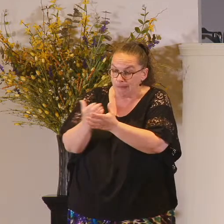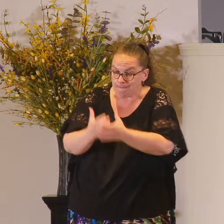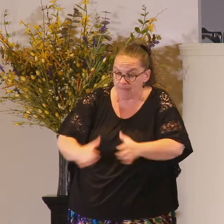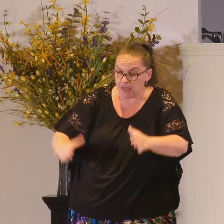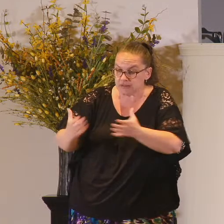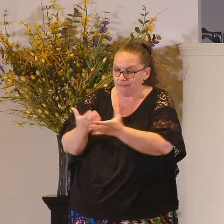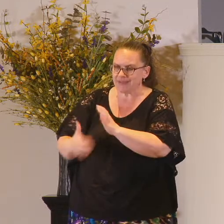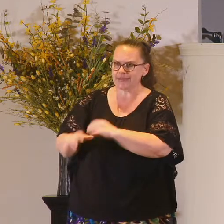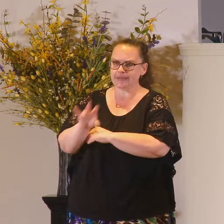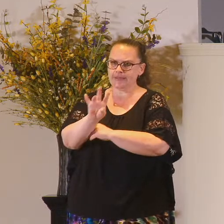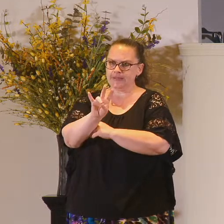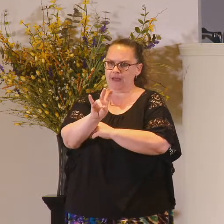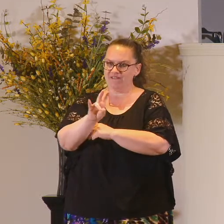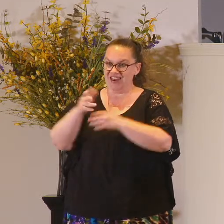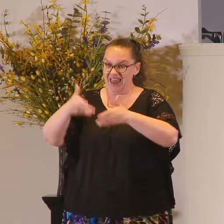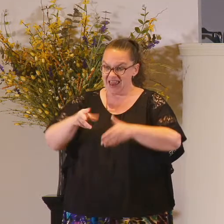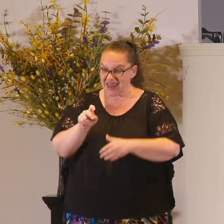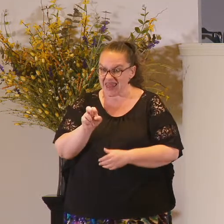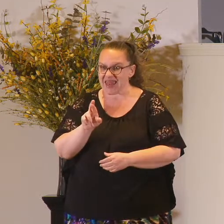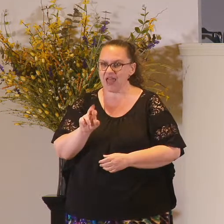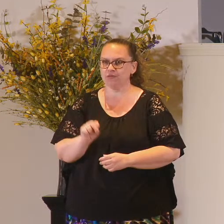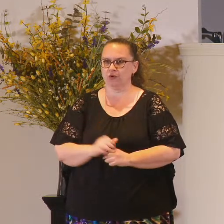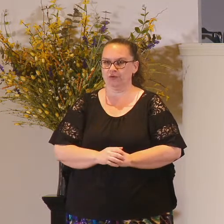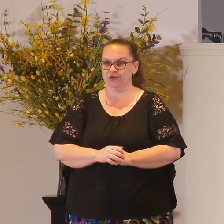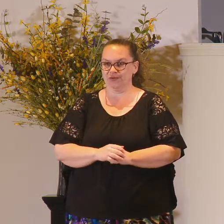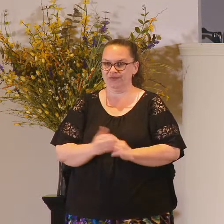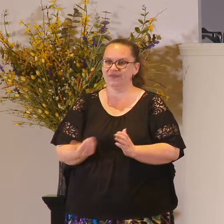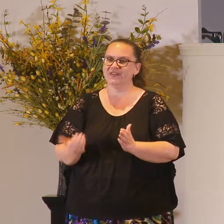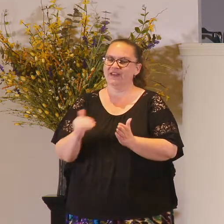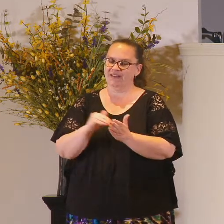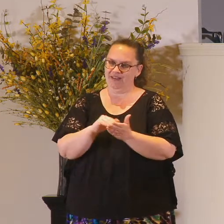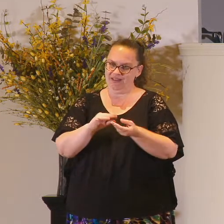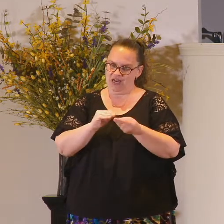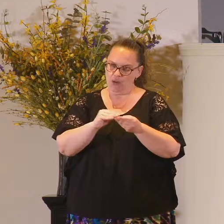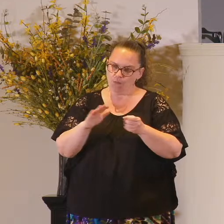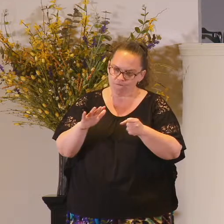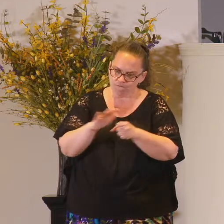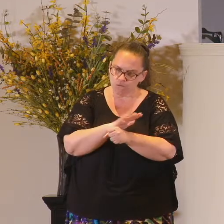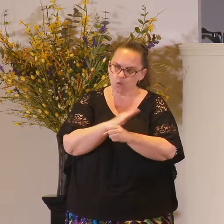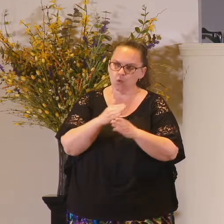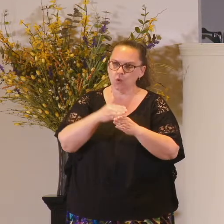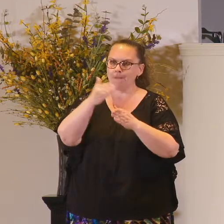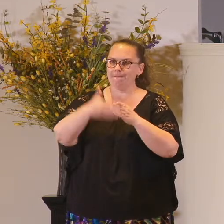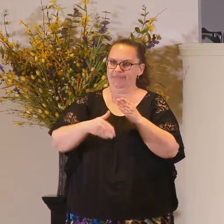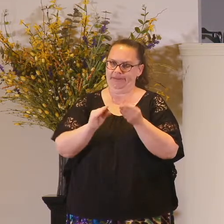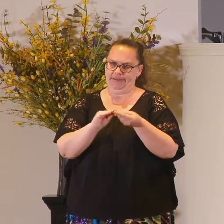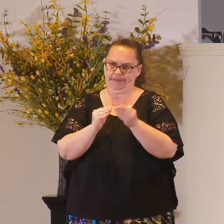of leftovers. Again, the number of fullness and completeness.